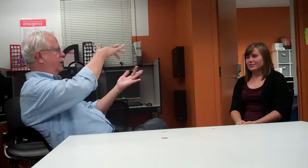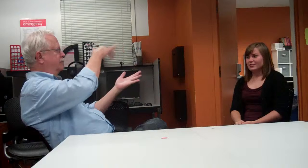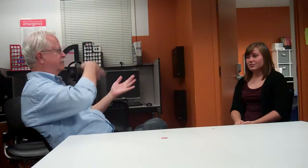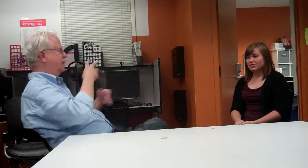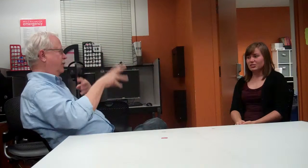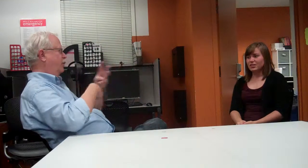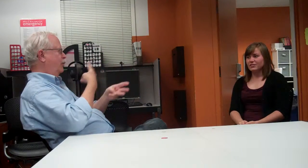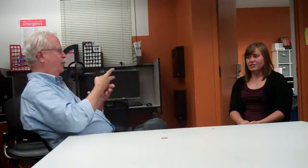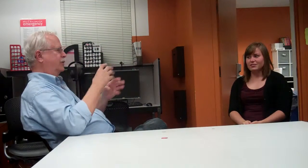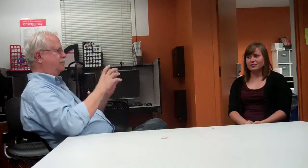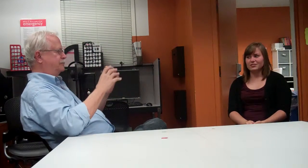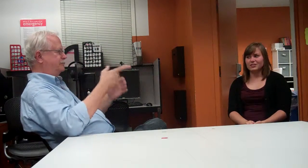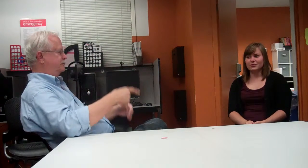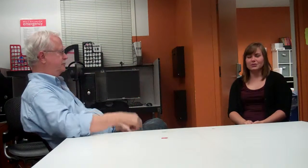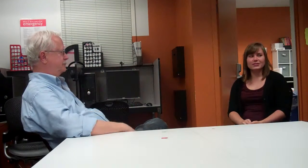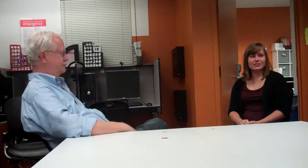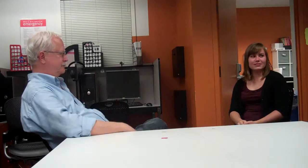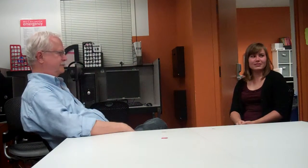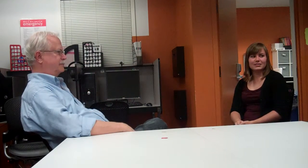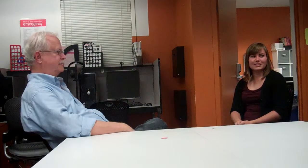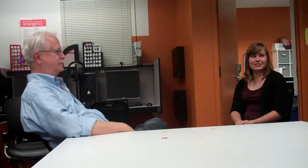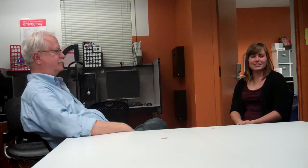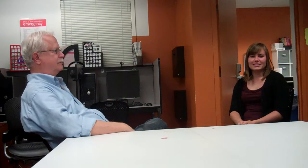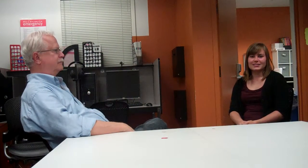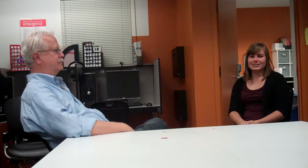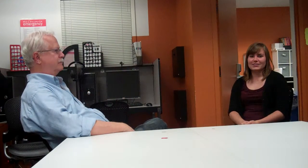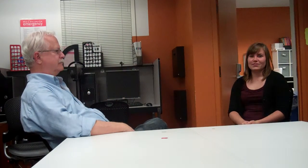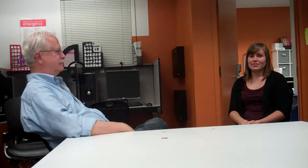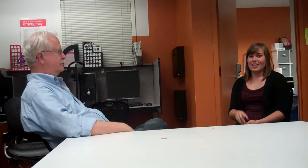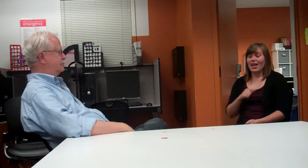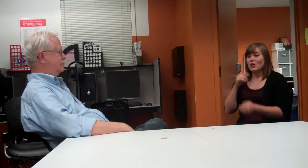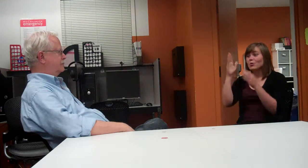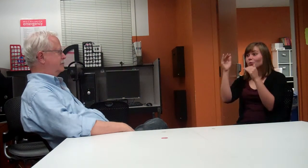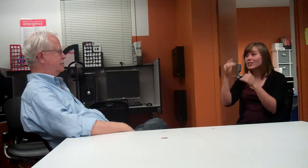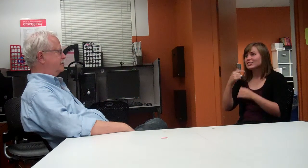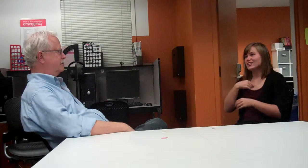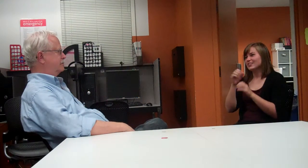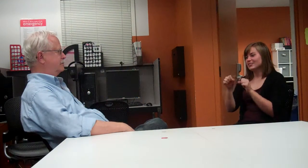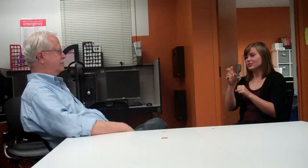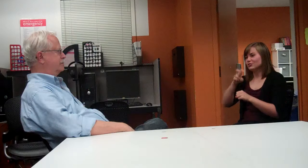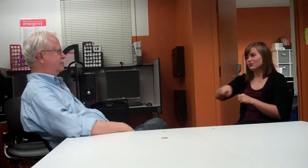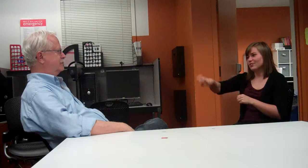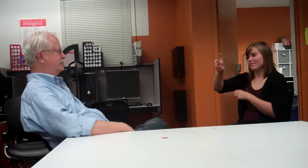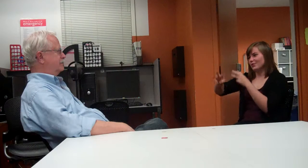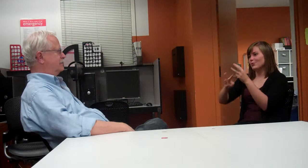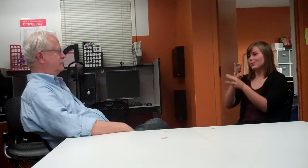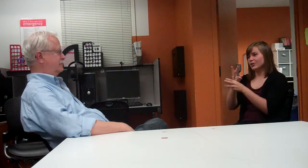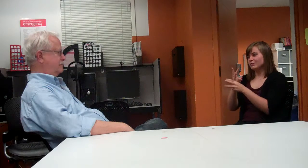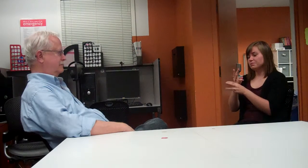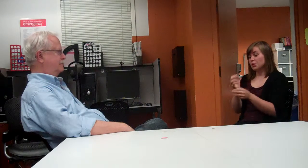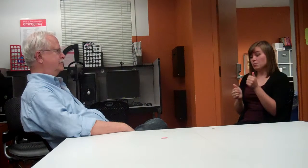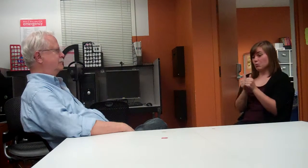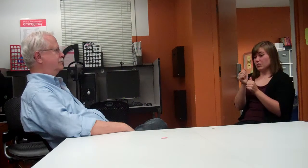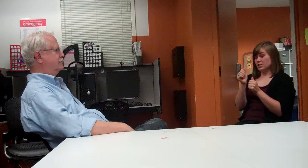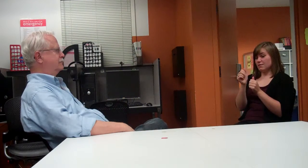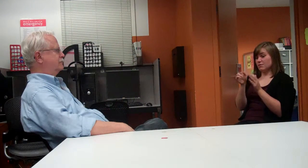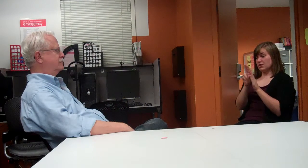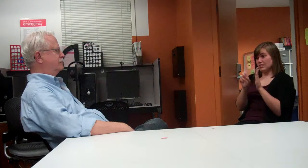Do you enjoy traveling? Travel the world? I wish I could travel the world, but I've seen most of the U.S. I've been to